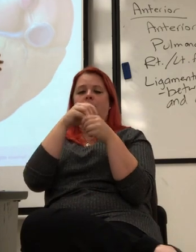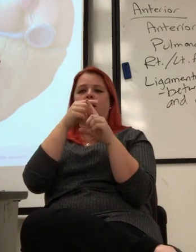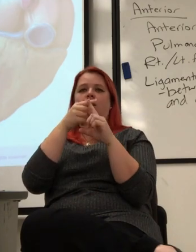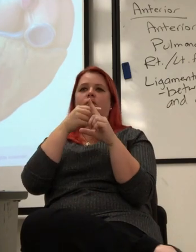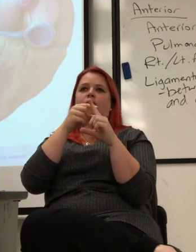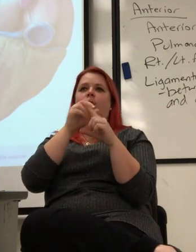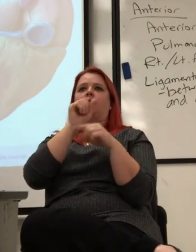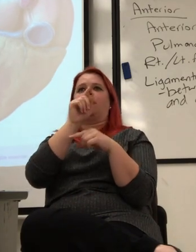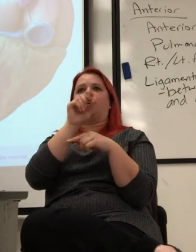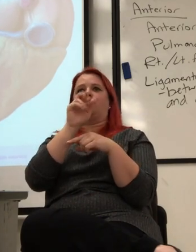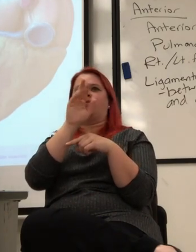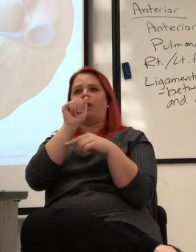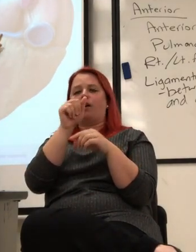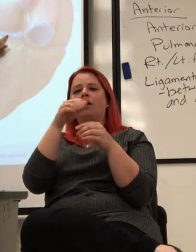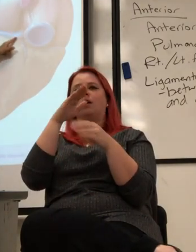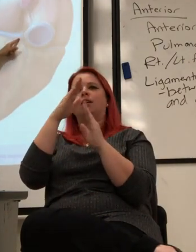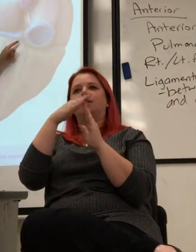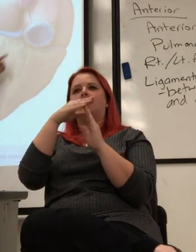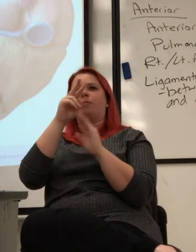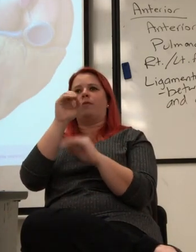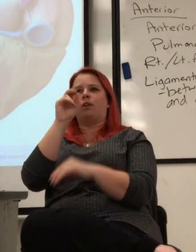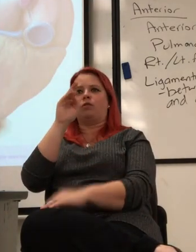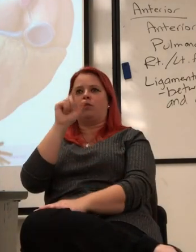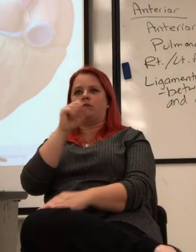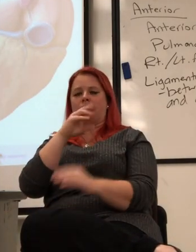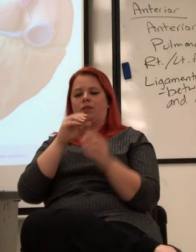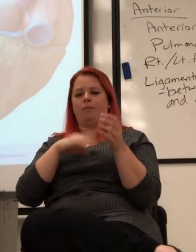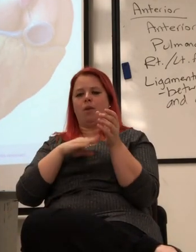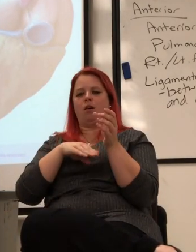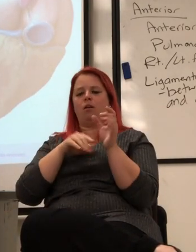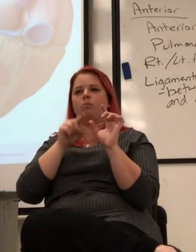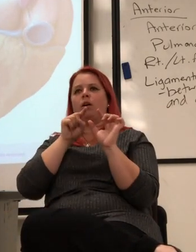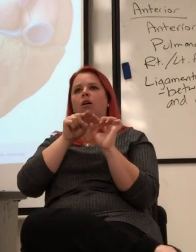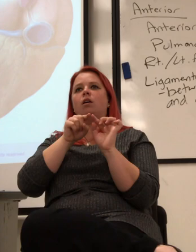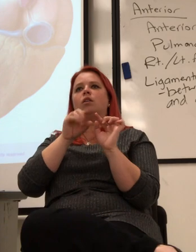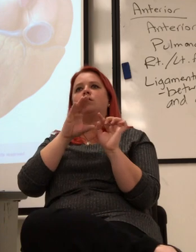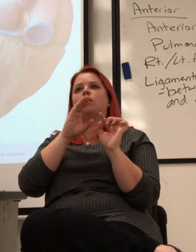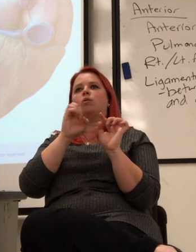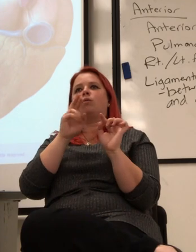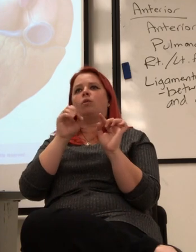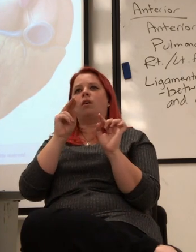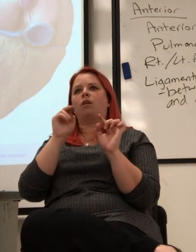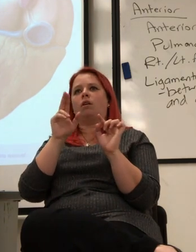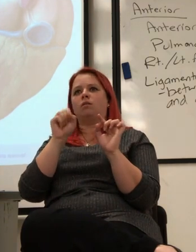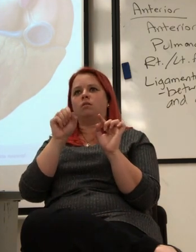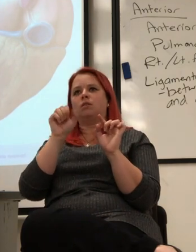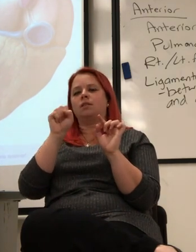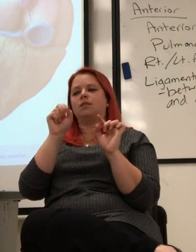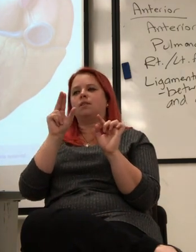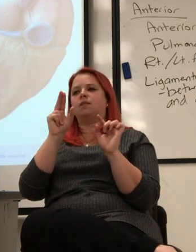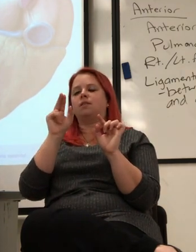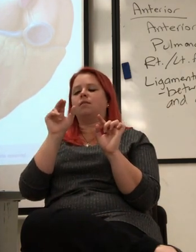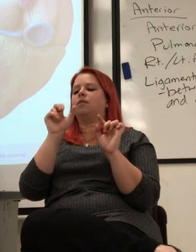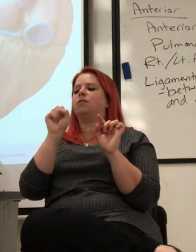and ventricles on the bottom, is the coronary sinus, a blood vessel that lies in the coronary sulcus.